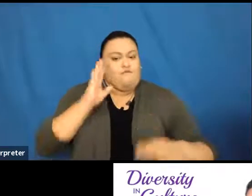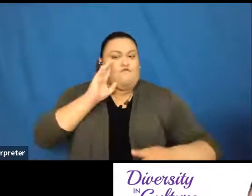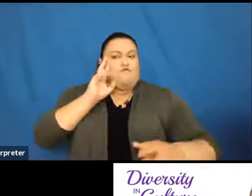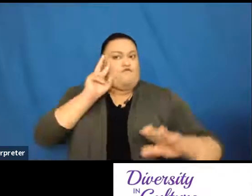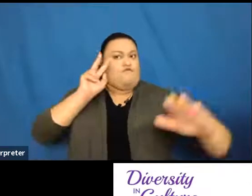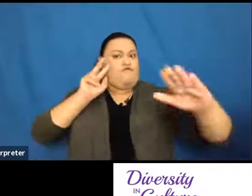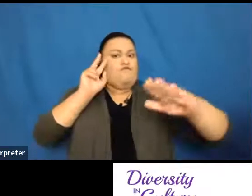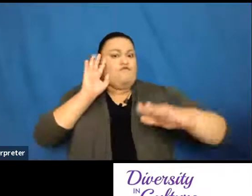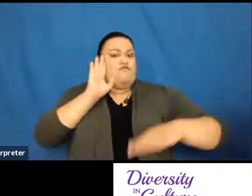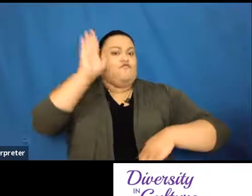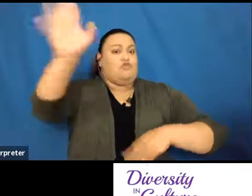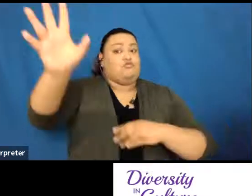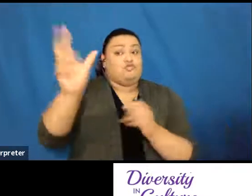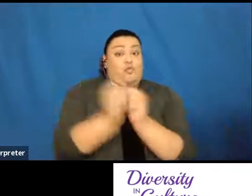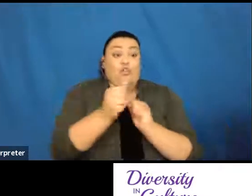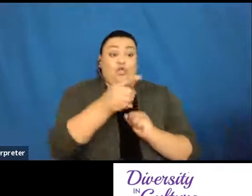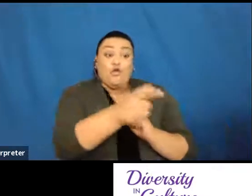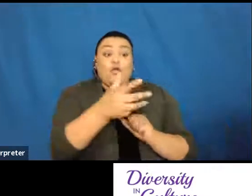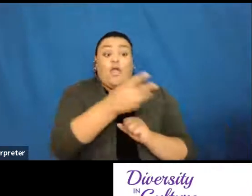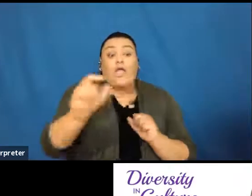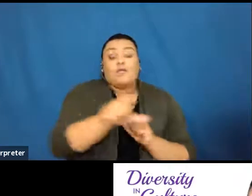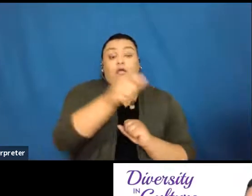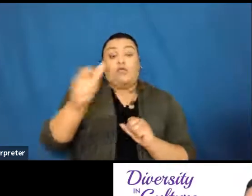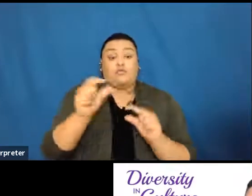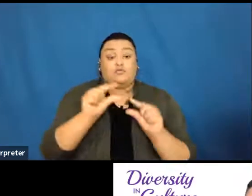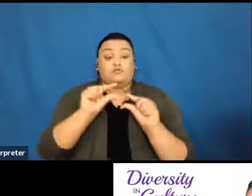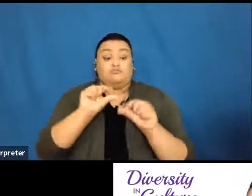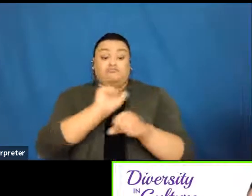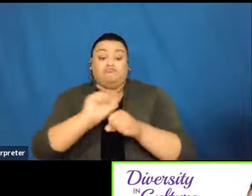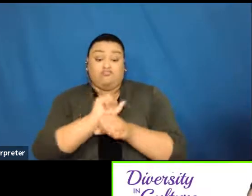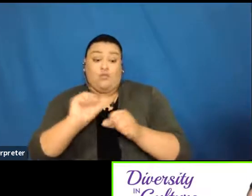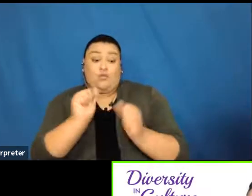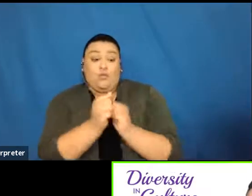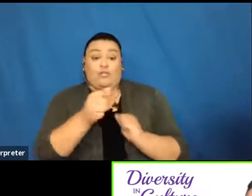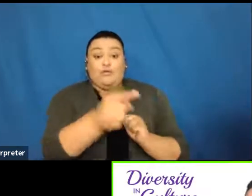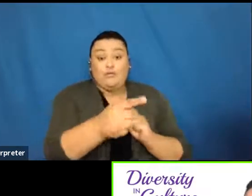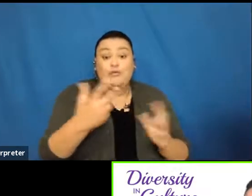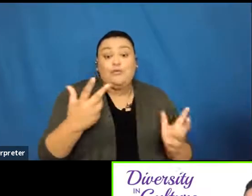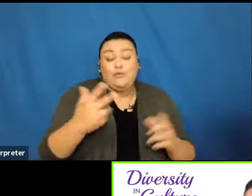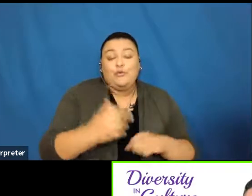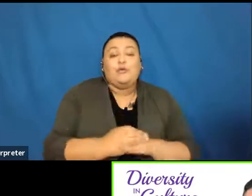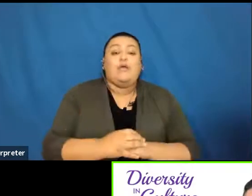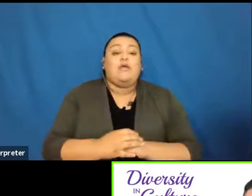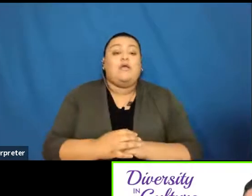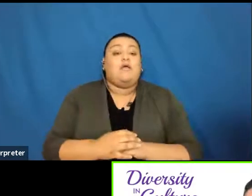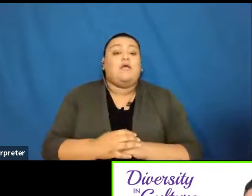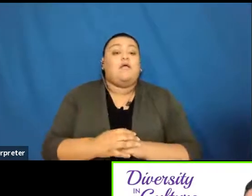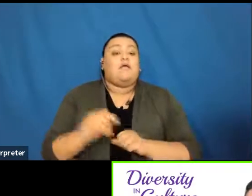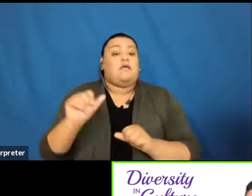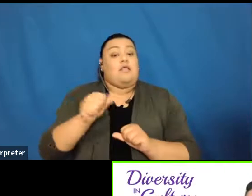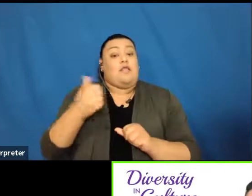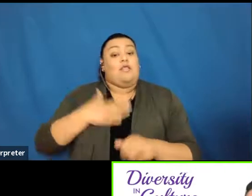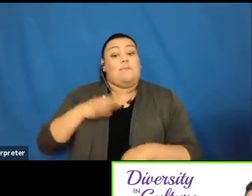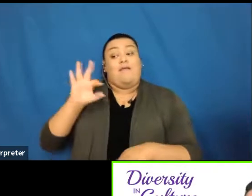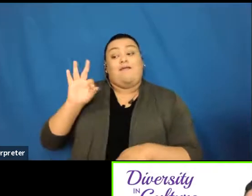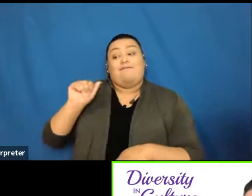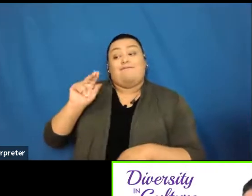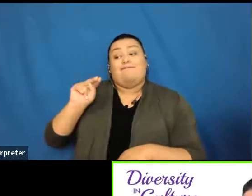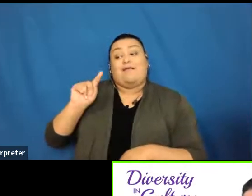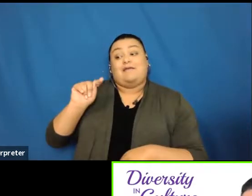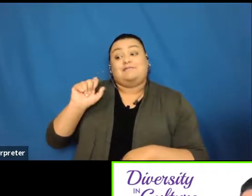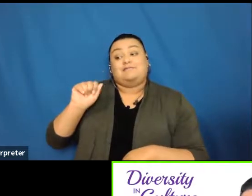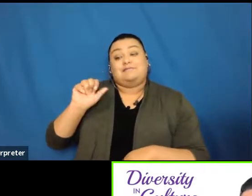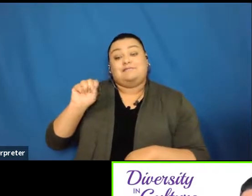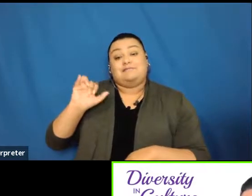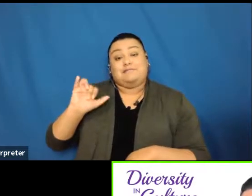that work with her. Yes. Four, I think, are called right now. Right. And others, my fantasy, by the way, if there is one,